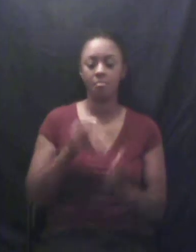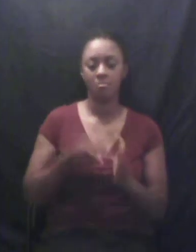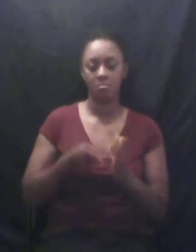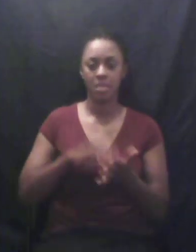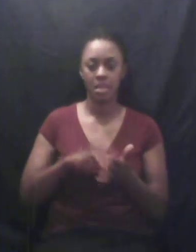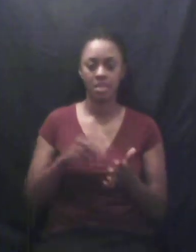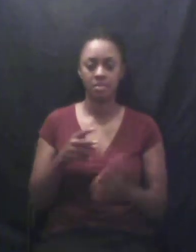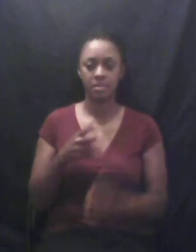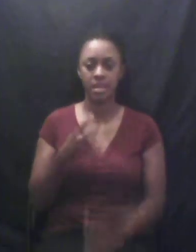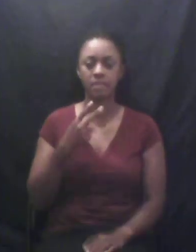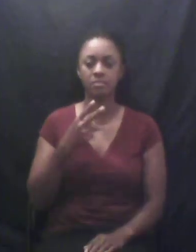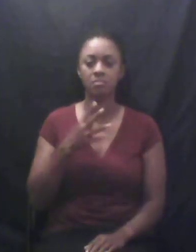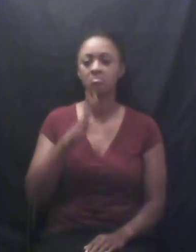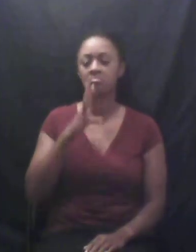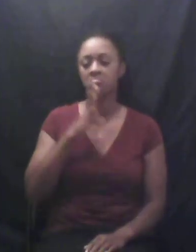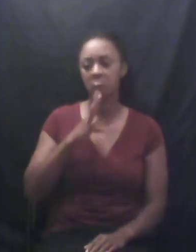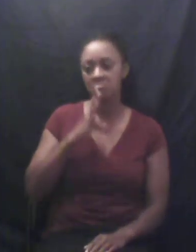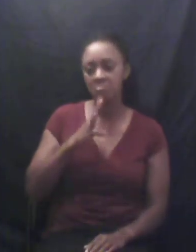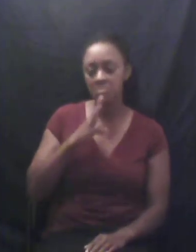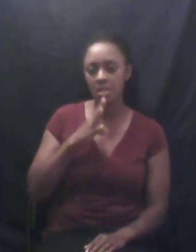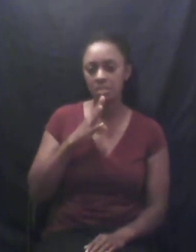They may or may not know sign language.